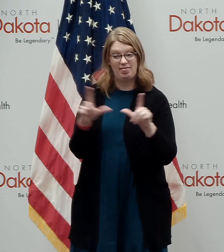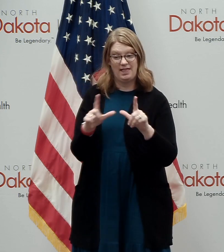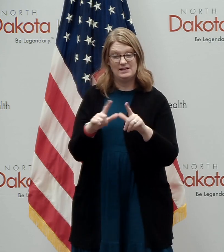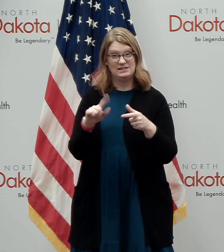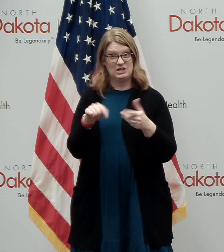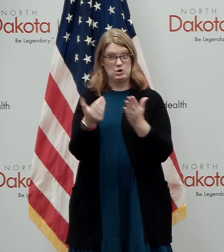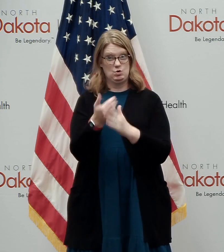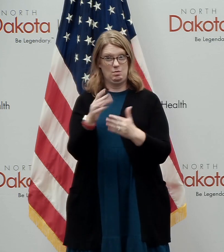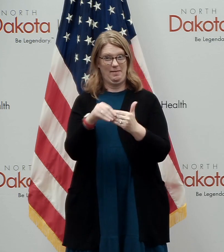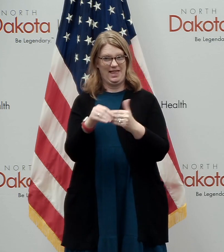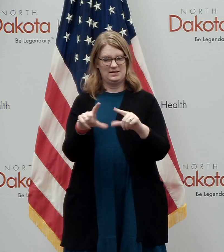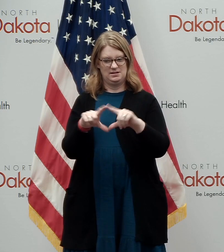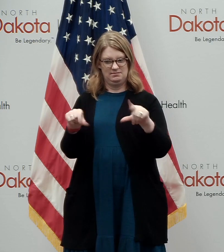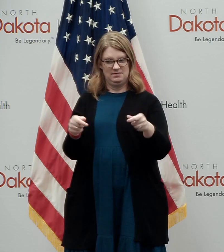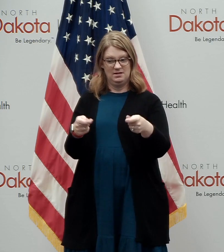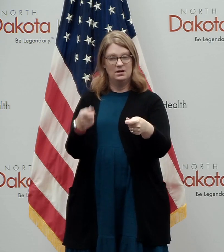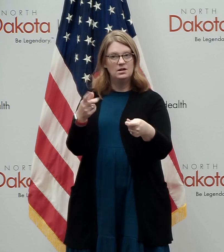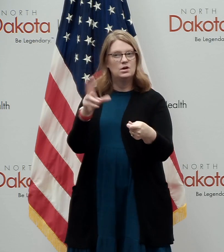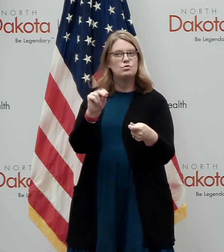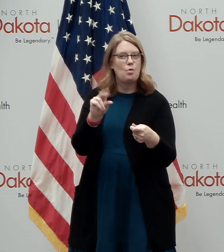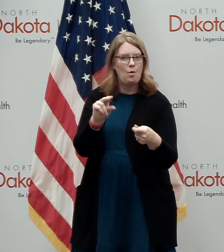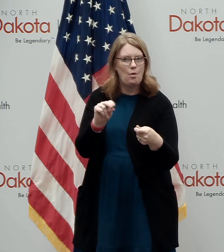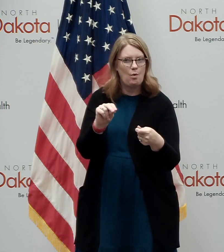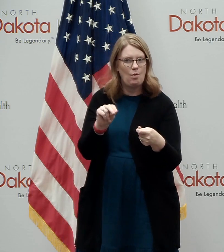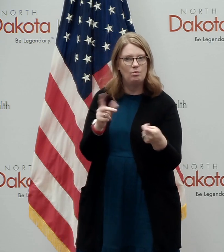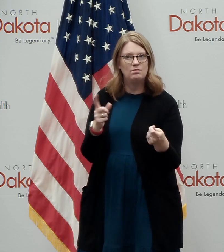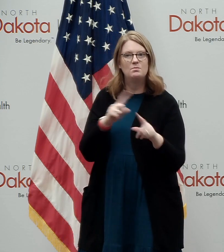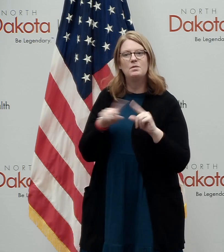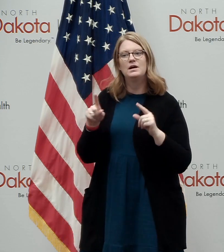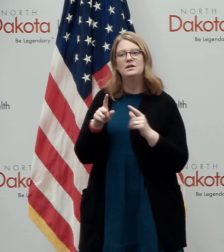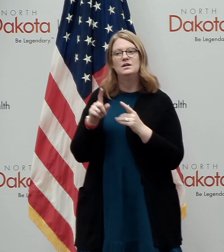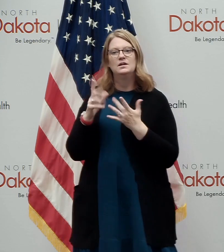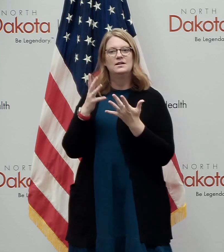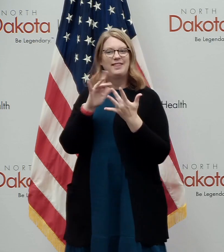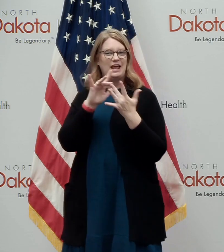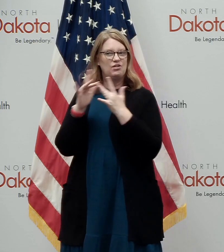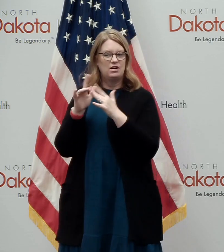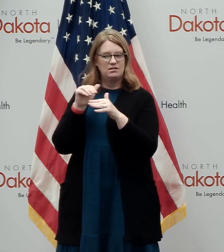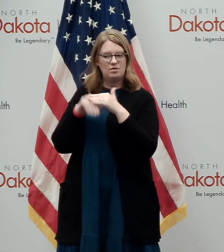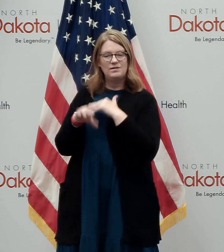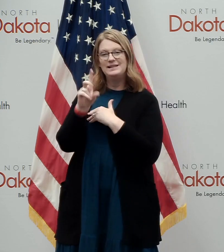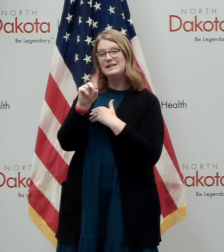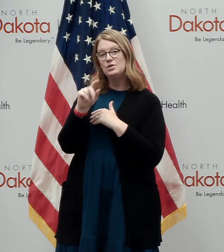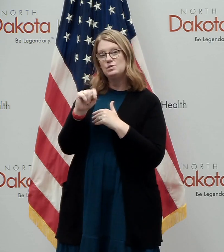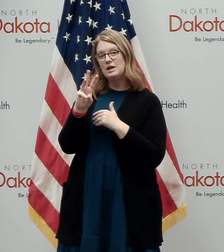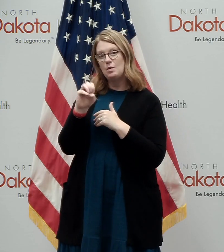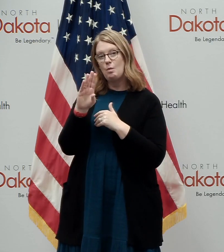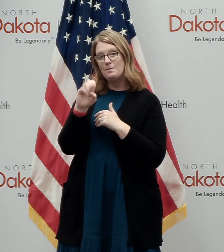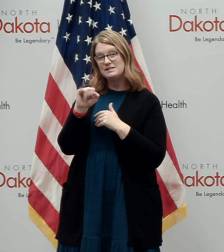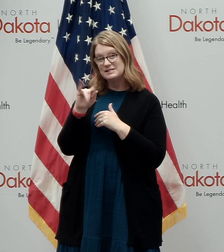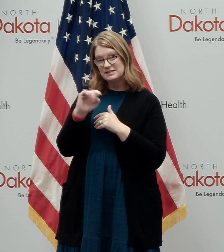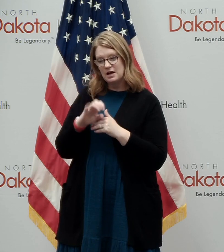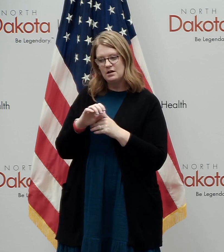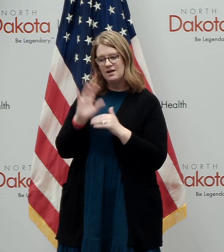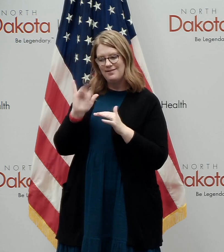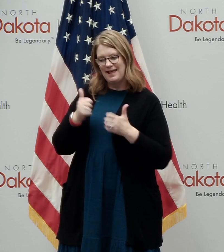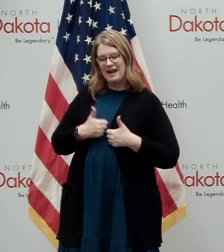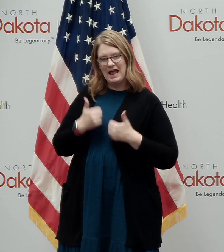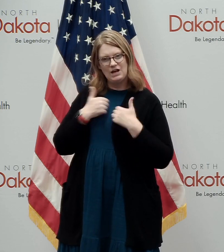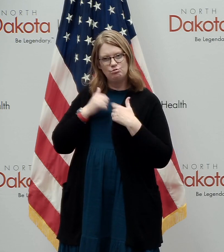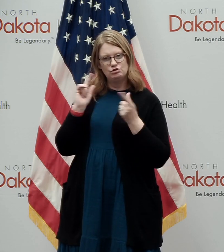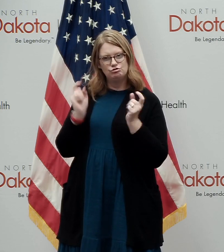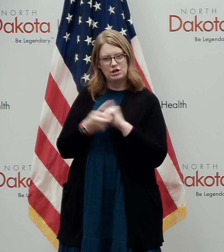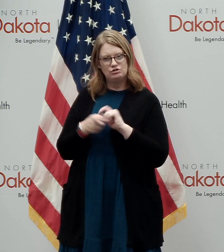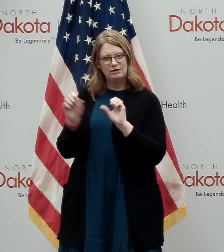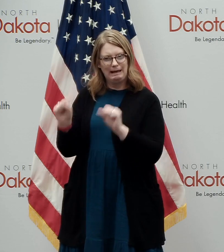does, with the internet, you can go to the DOT website and you are able to make that address change.